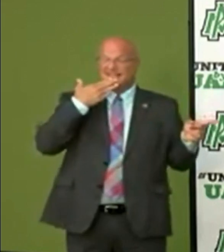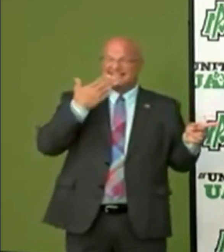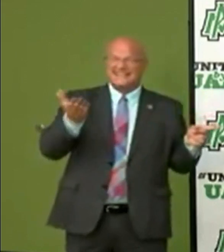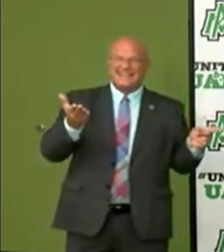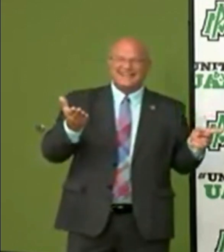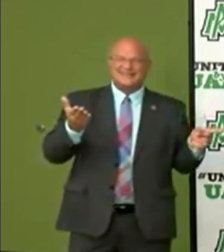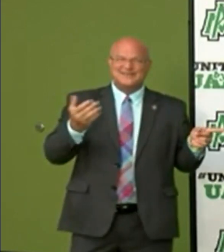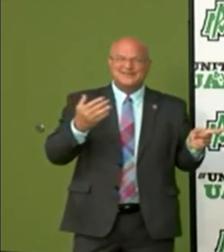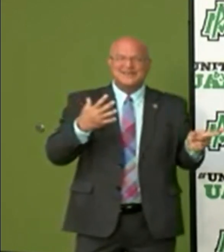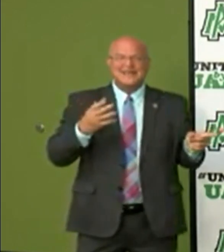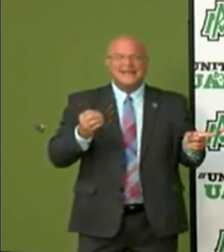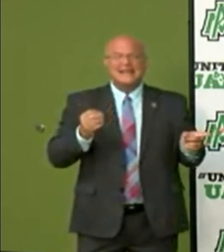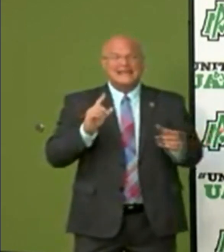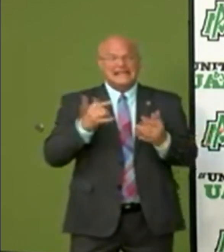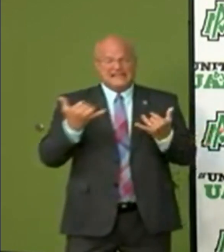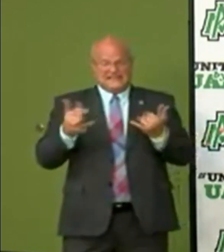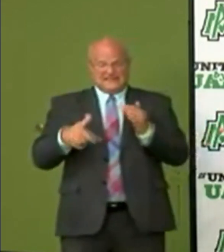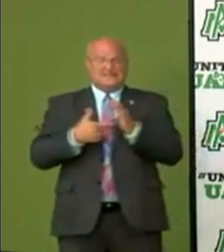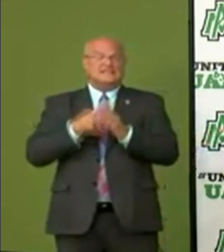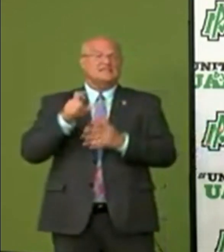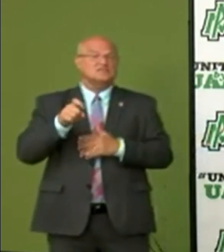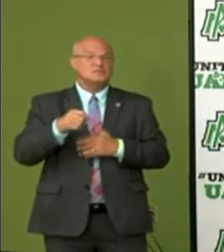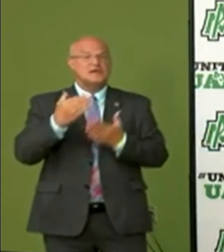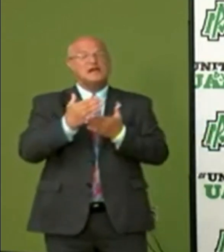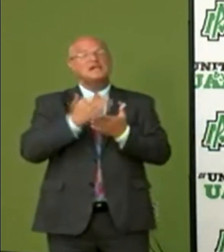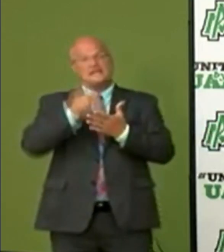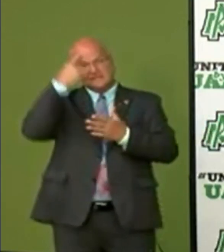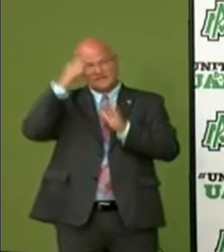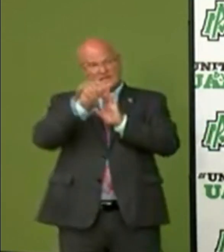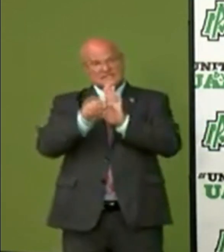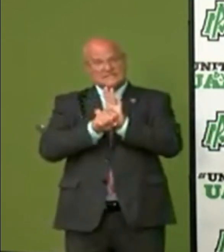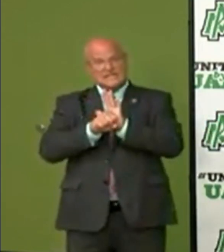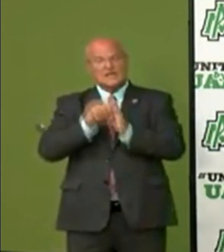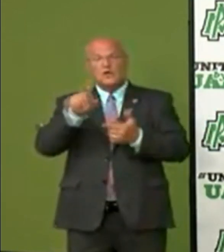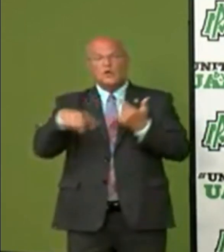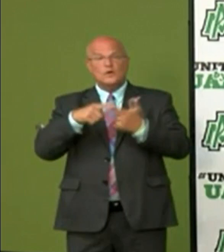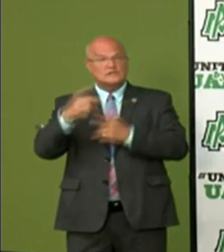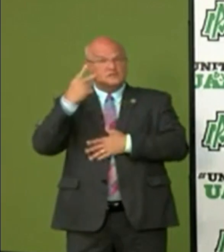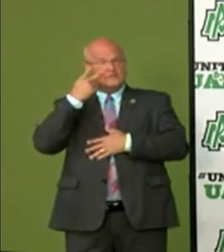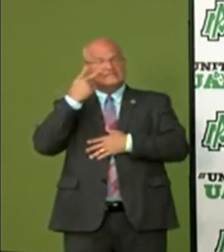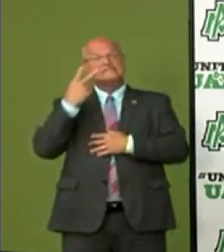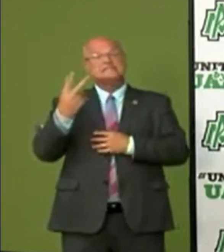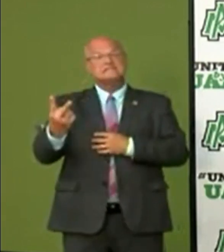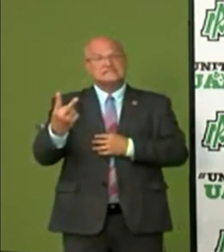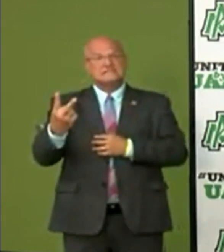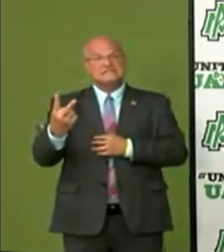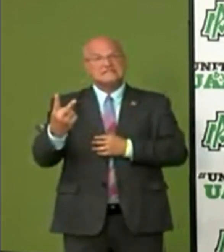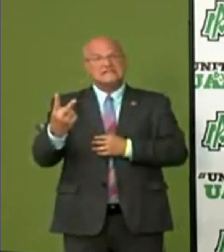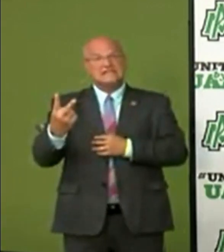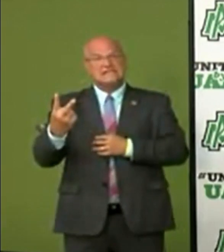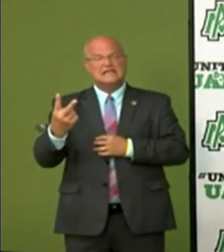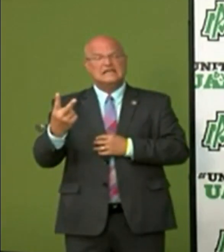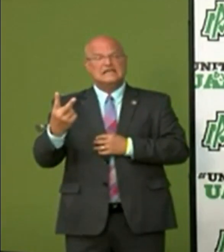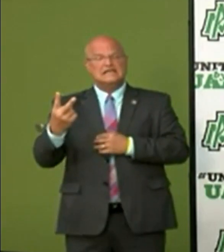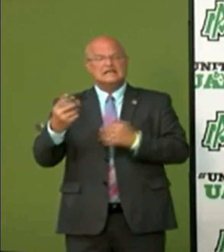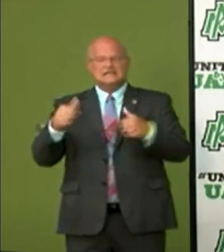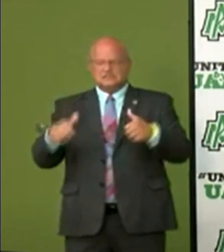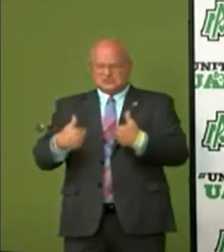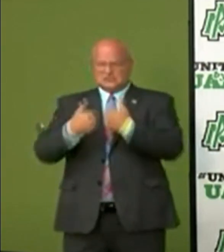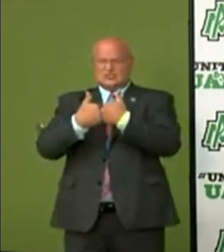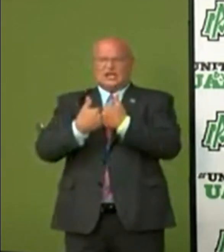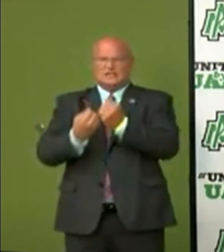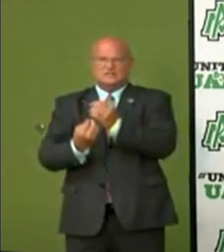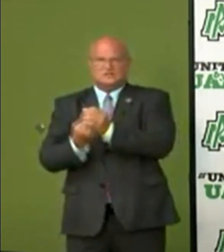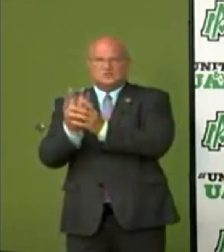And this should be a lesson for the state whenever you can see such a challenge